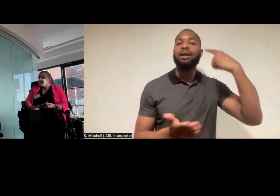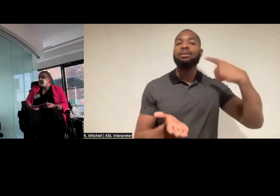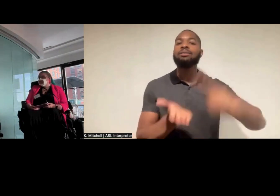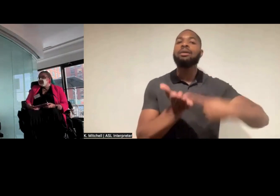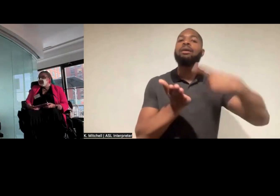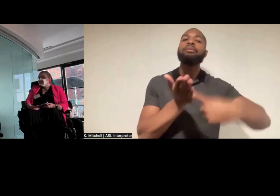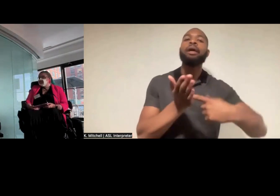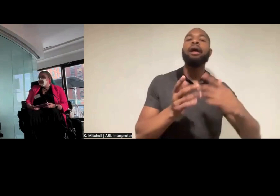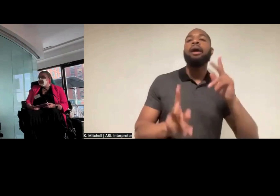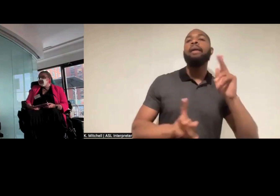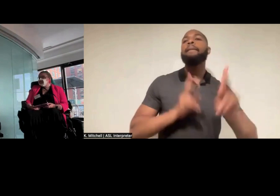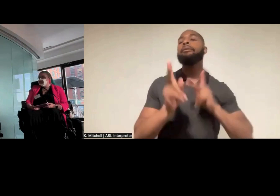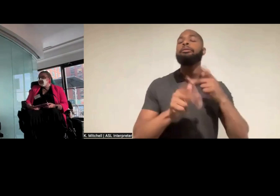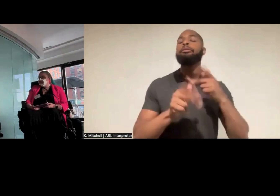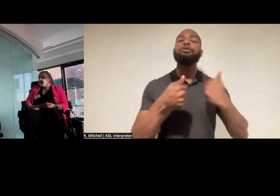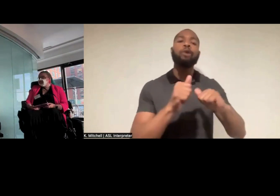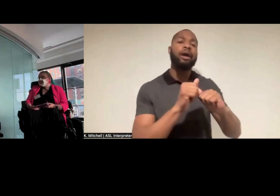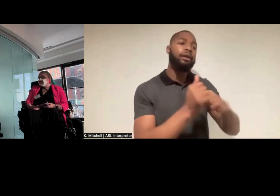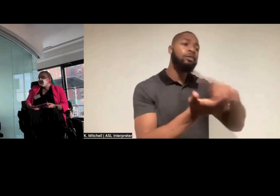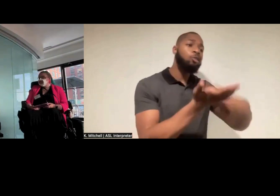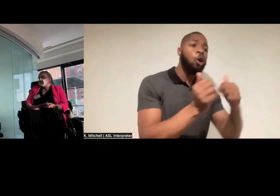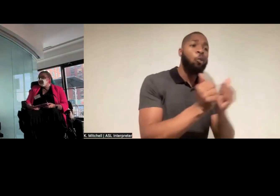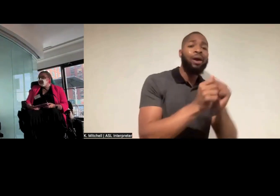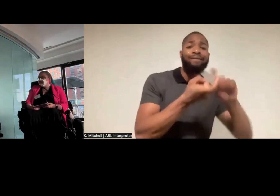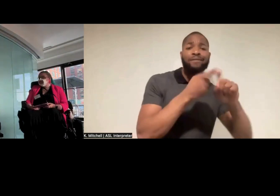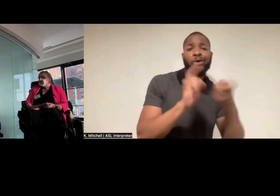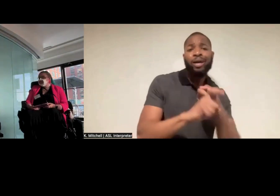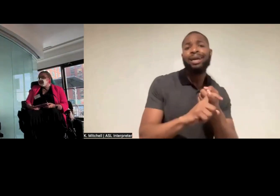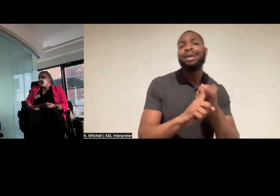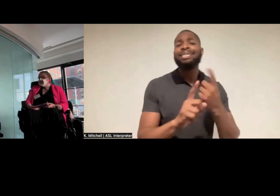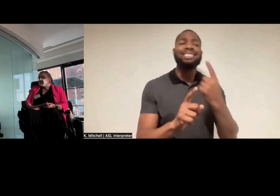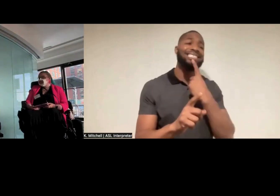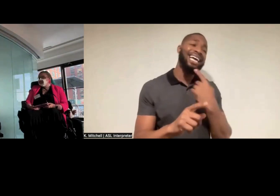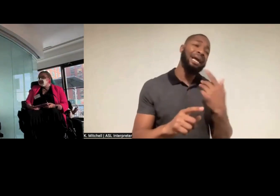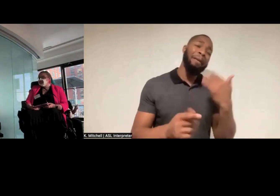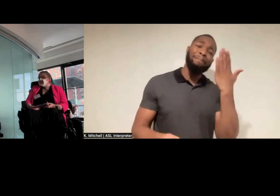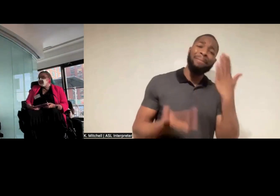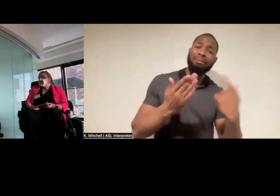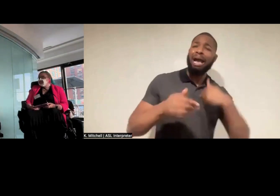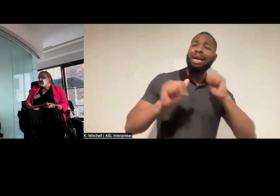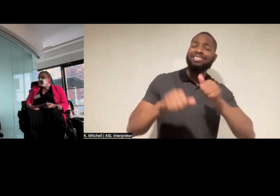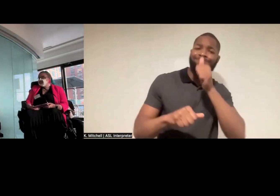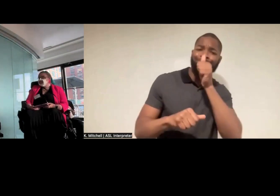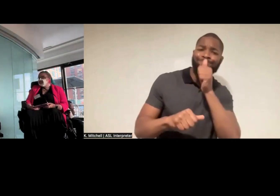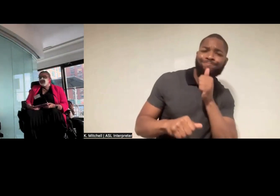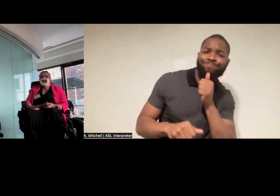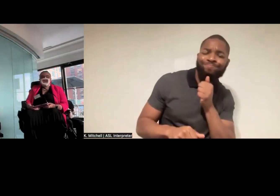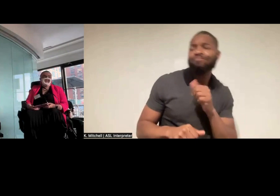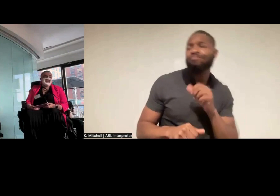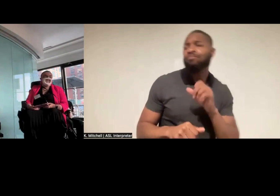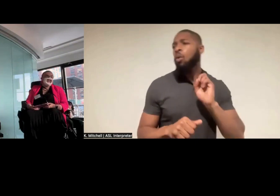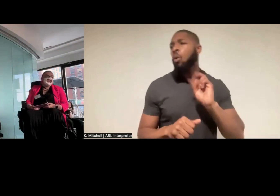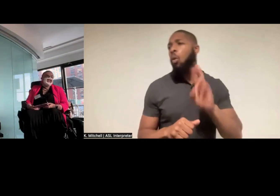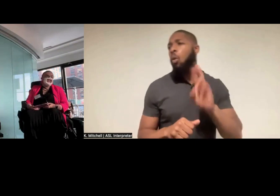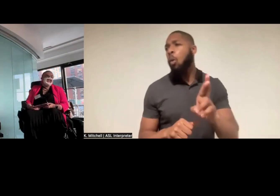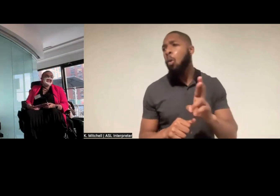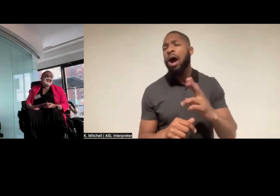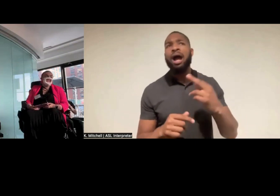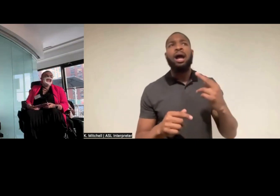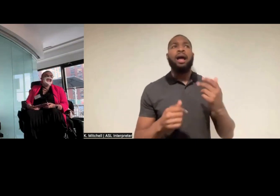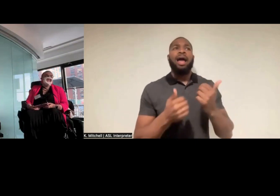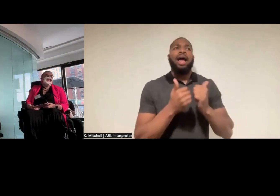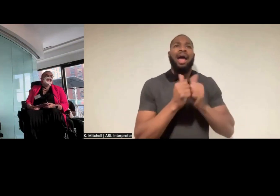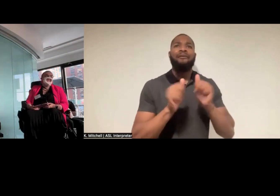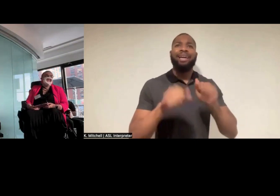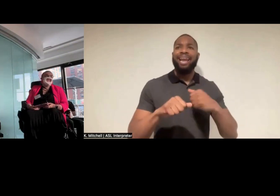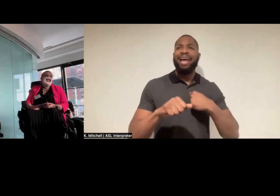amongst their friends and try to figure out, maybe I should let this go, or let me try to figure out how to navigate the employment space myself. I